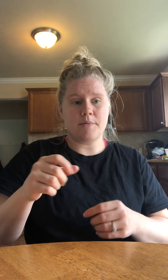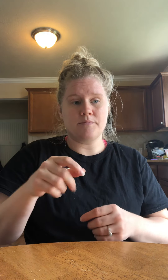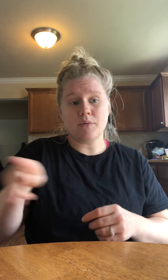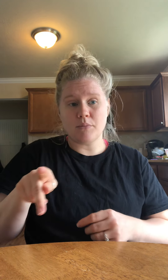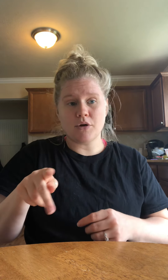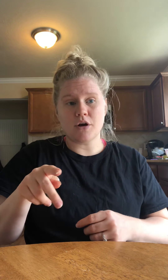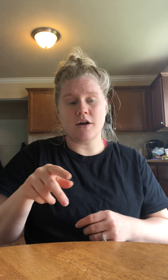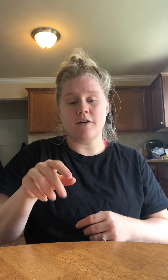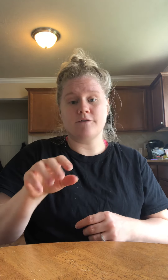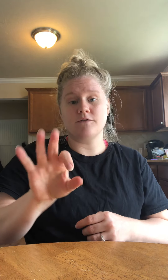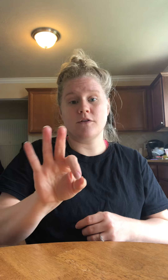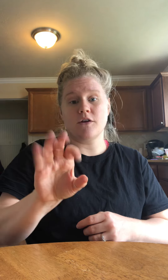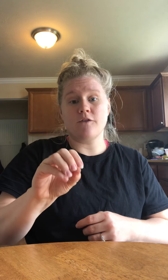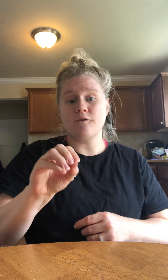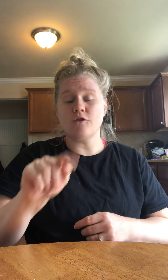of tooth is not tooths.